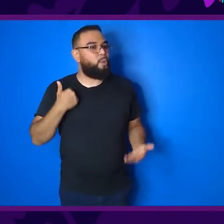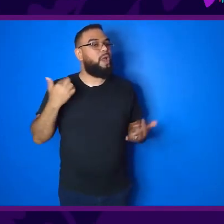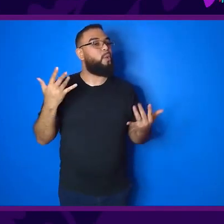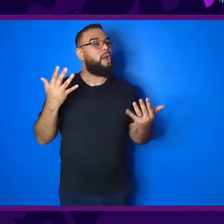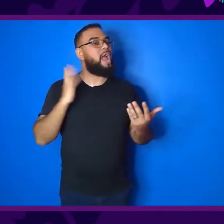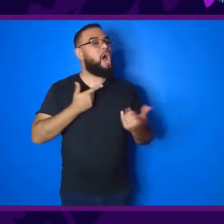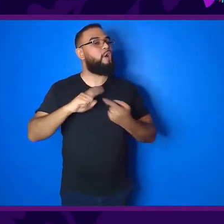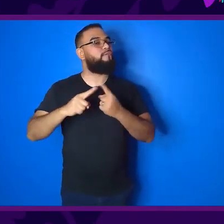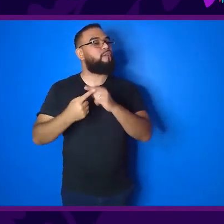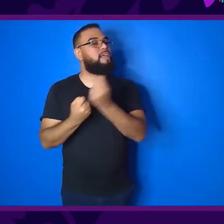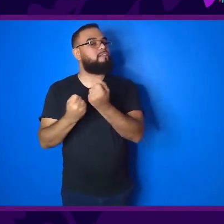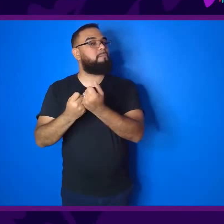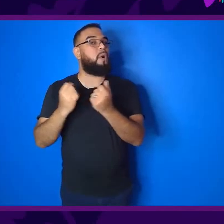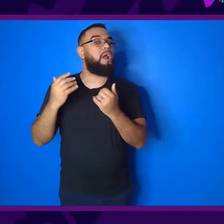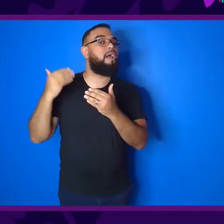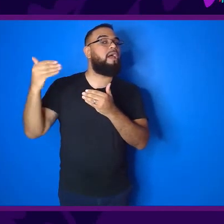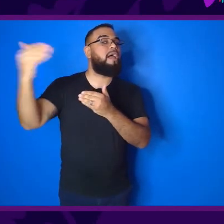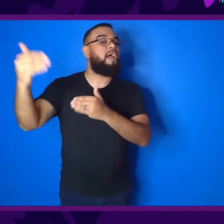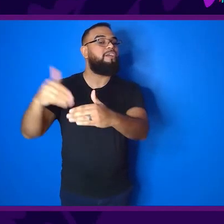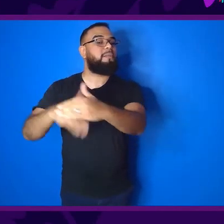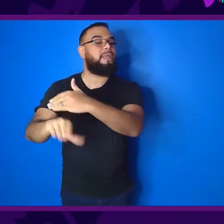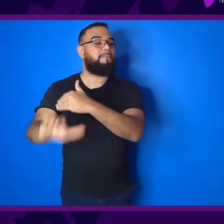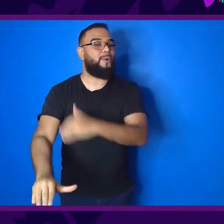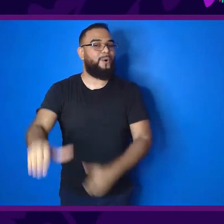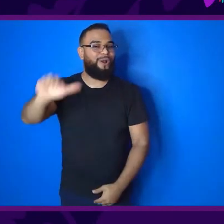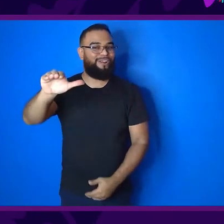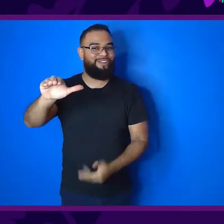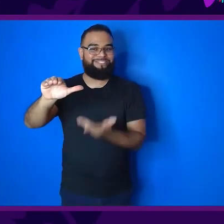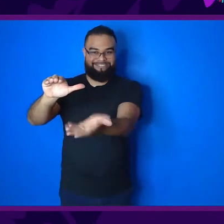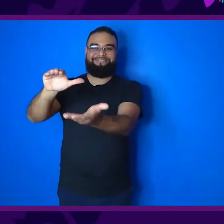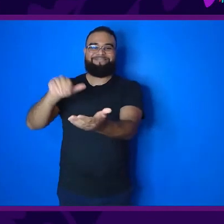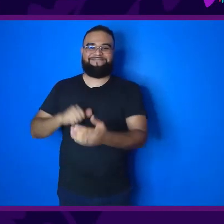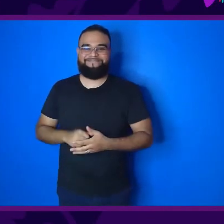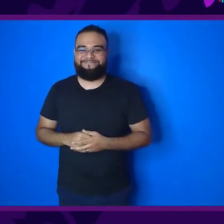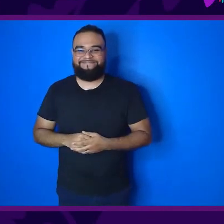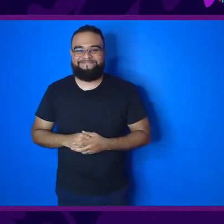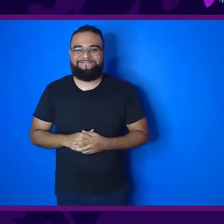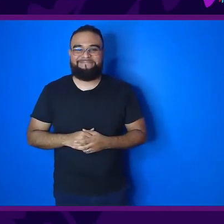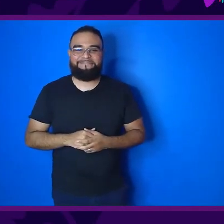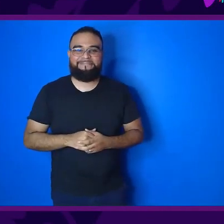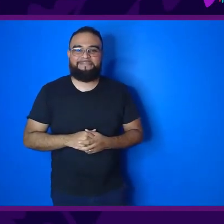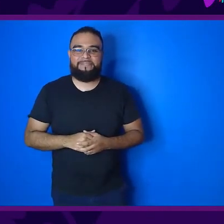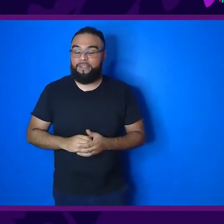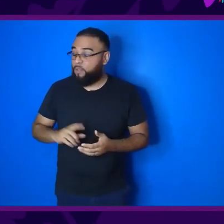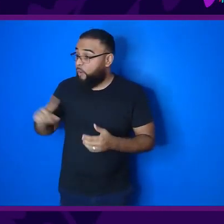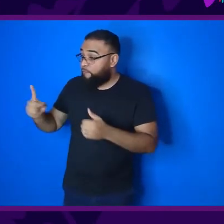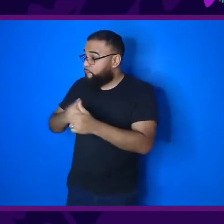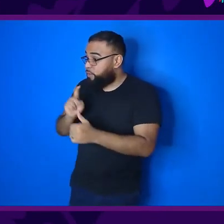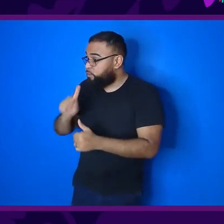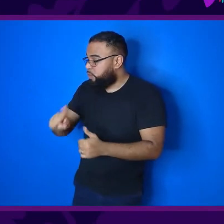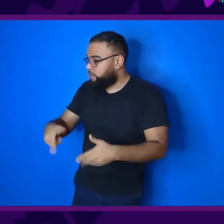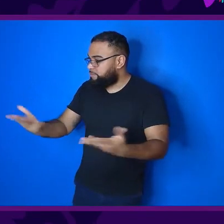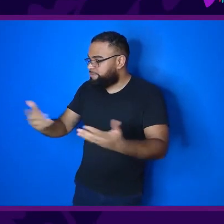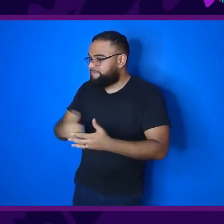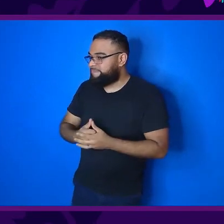born. So we're really glad to see you. Francesca, what was your first question? You both were very part of vital moments in